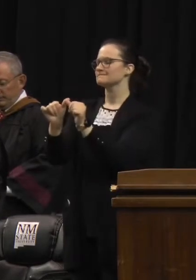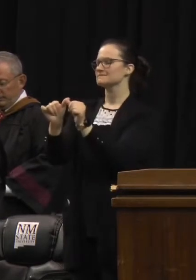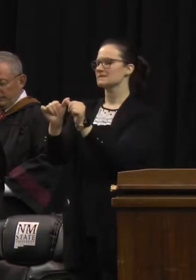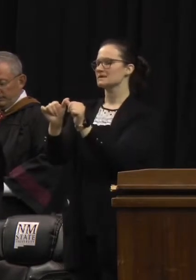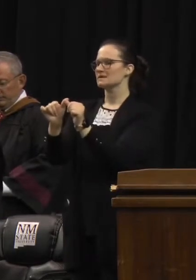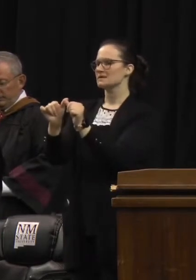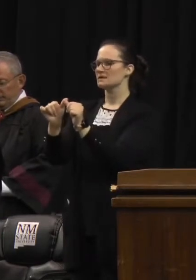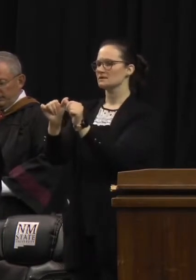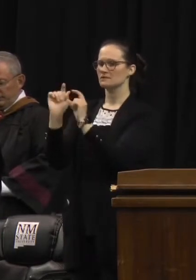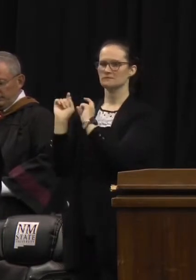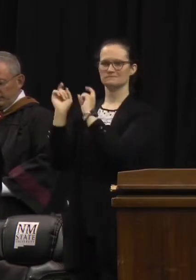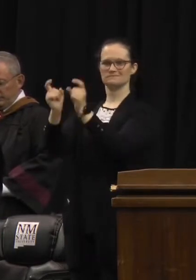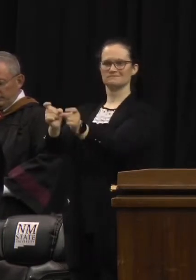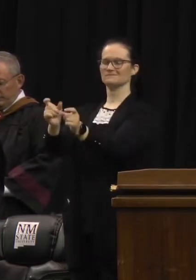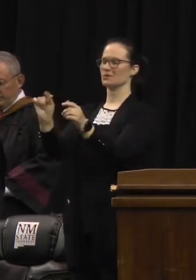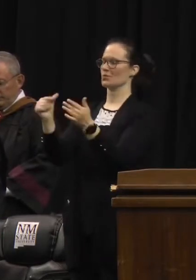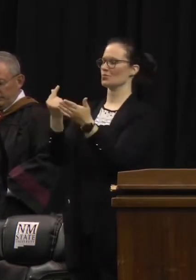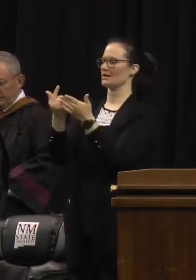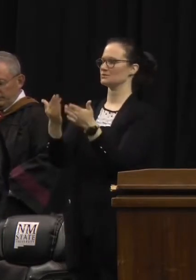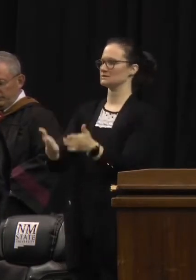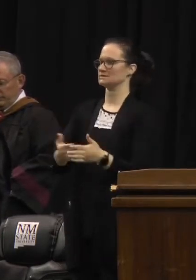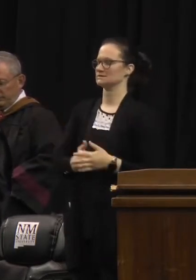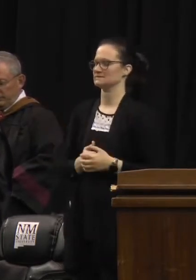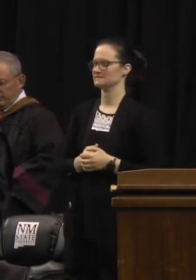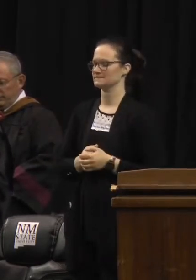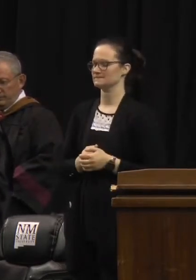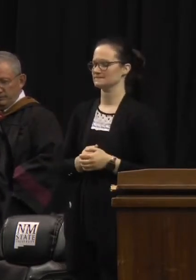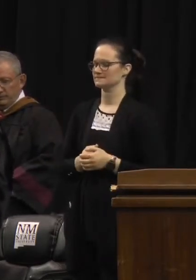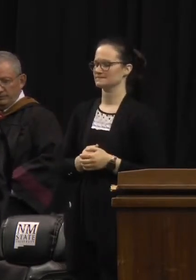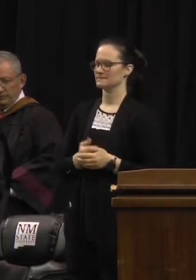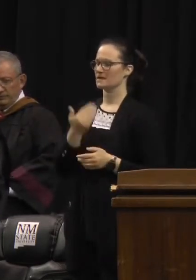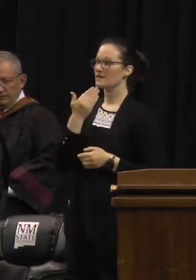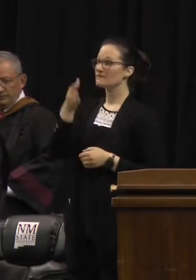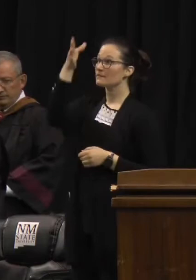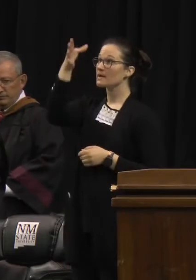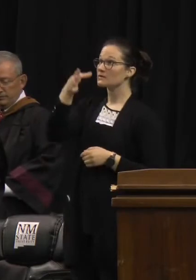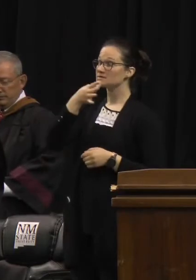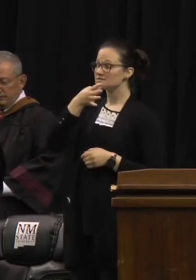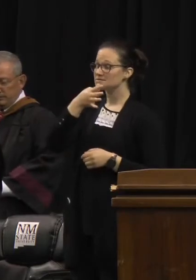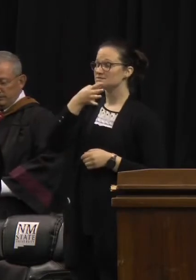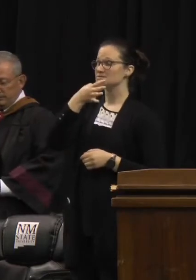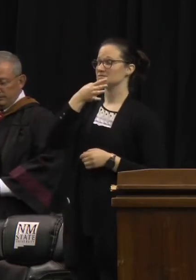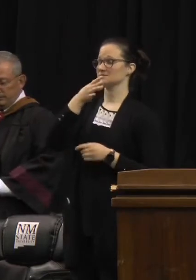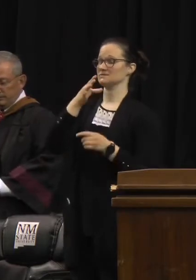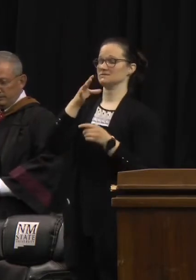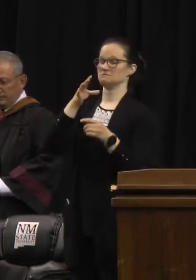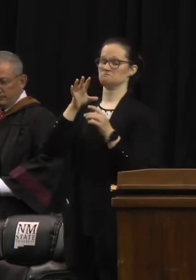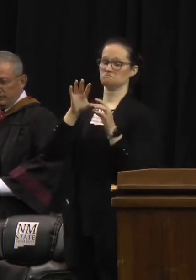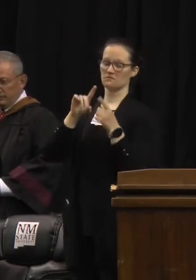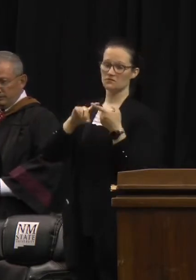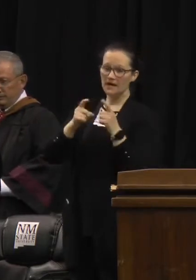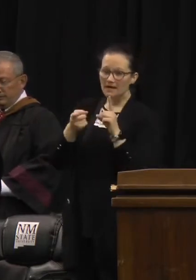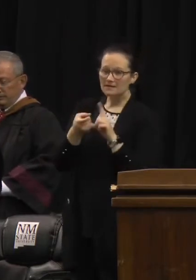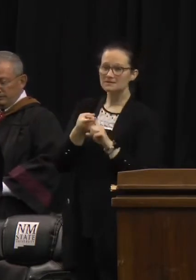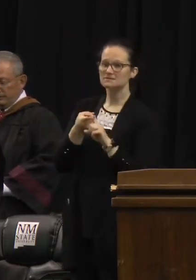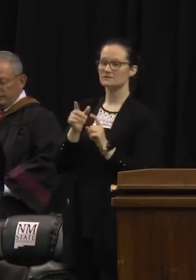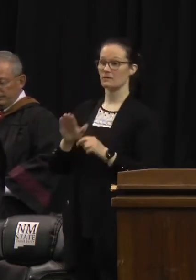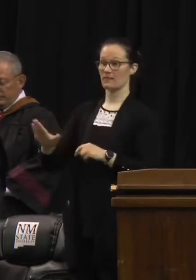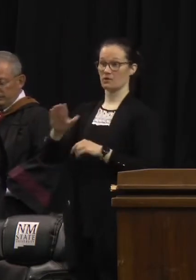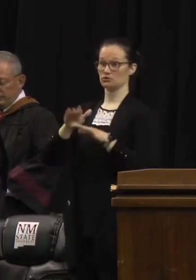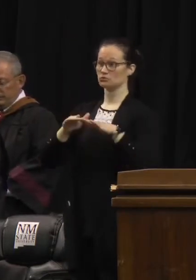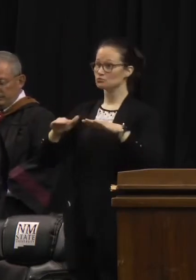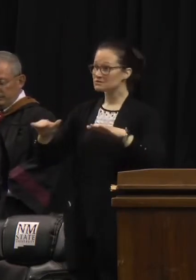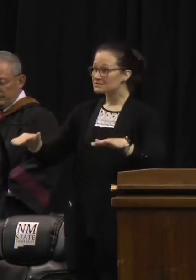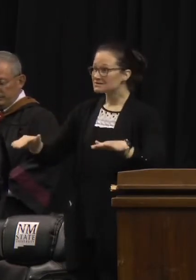have given these graduates. Thank you for parents, for friends, for their own